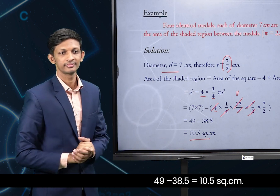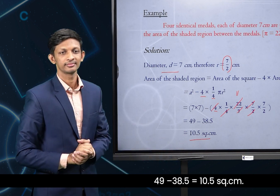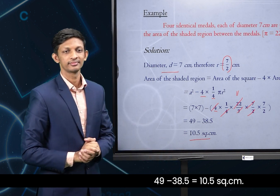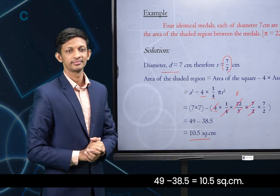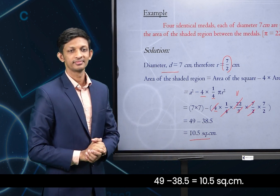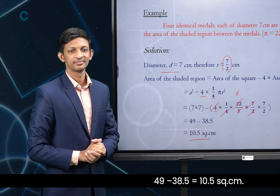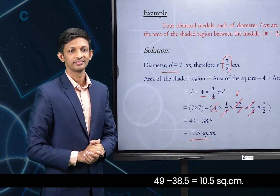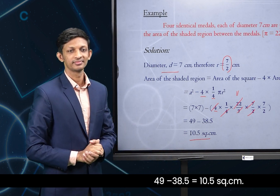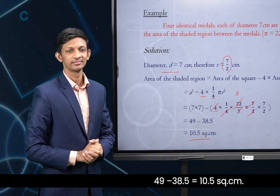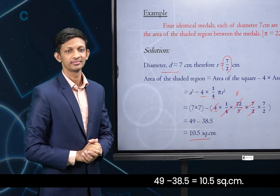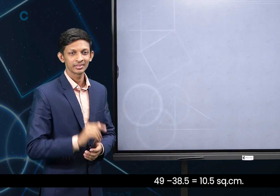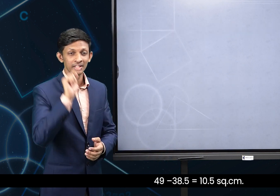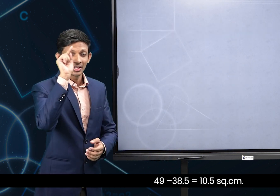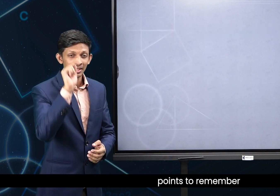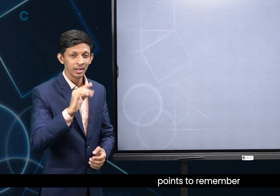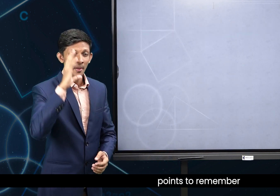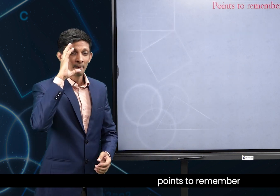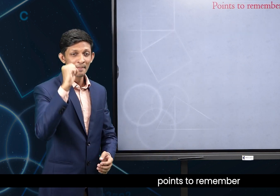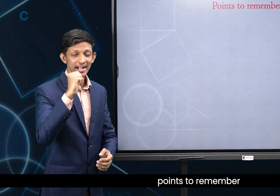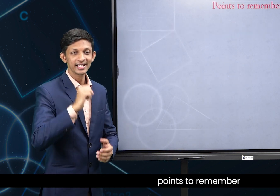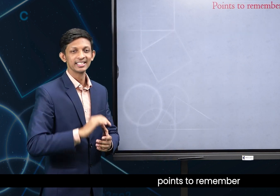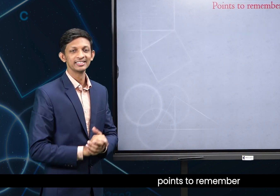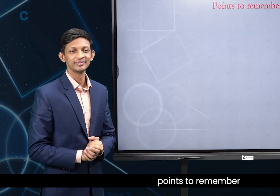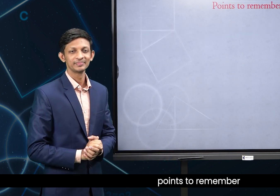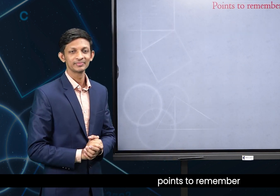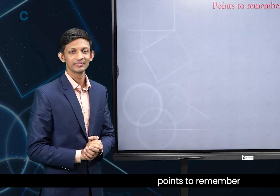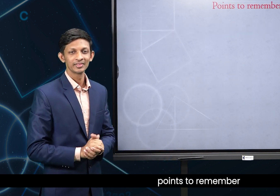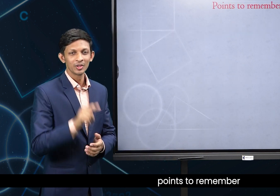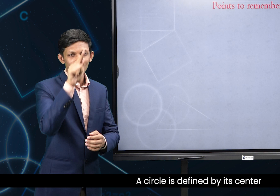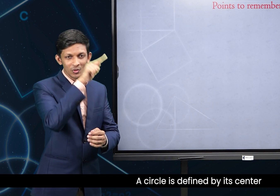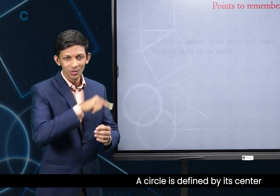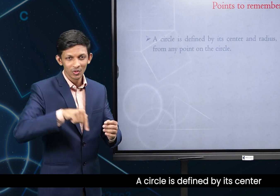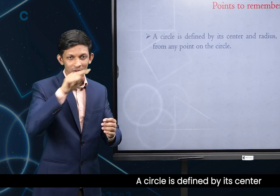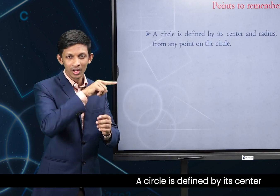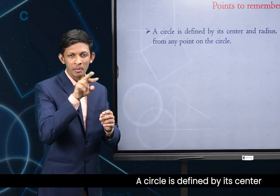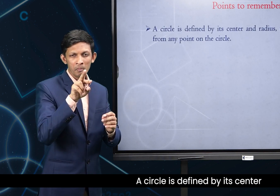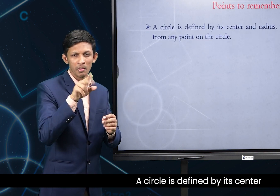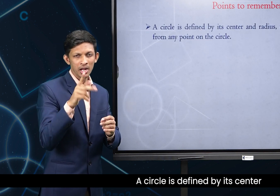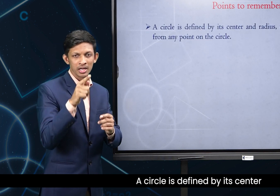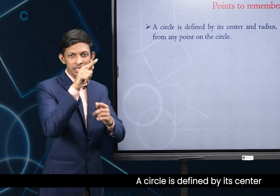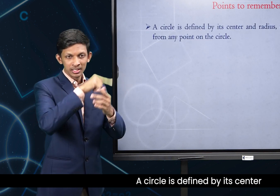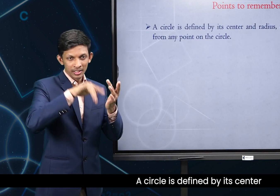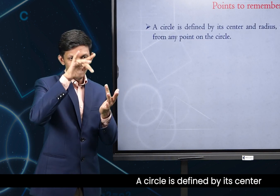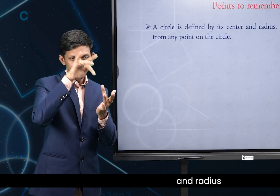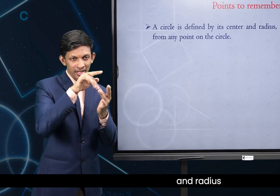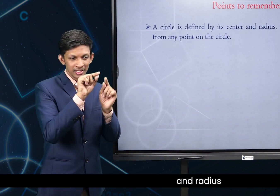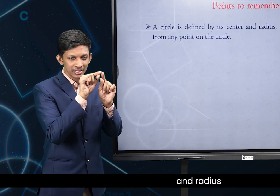centimeter. Points to remember. A circle is defined by its center and